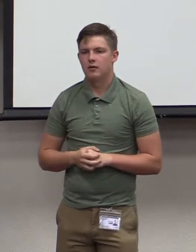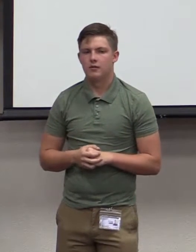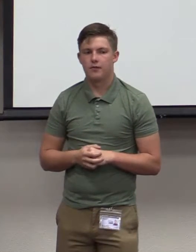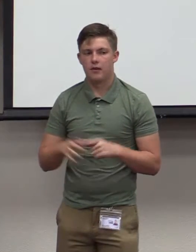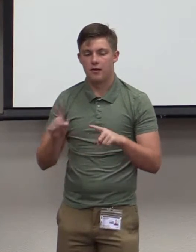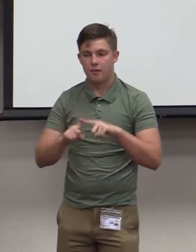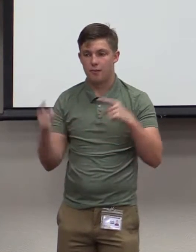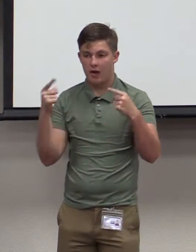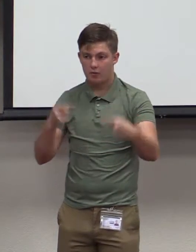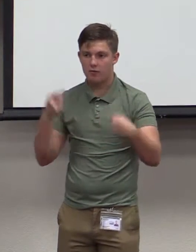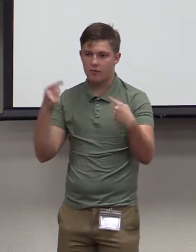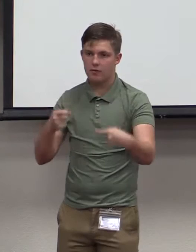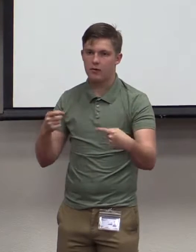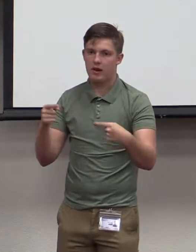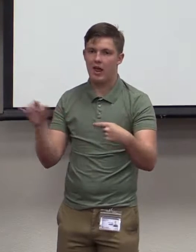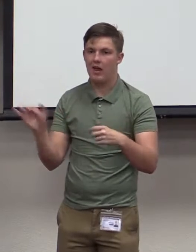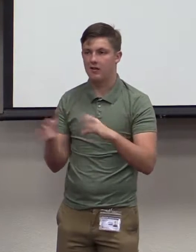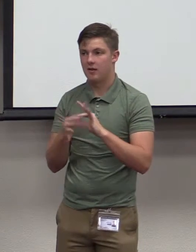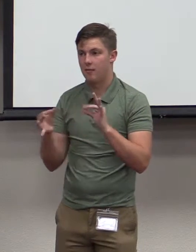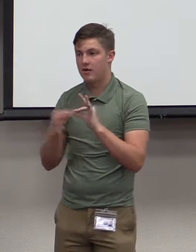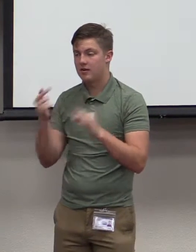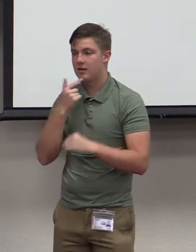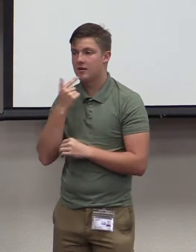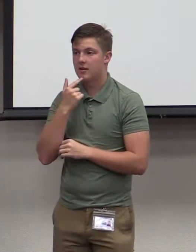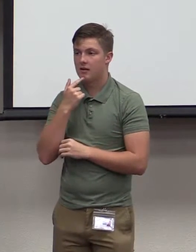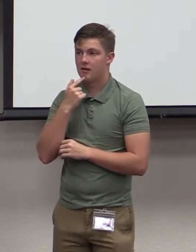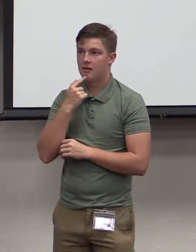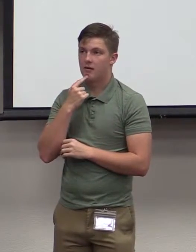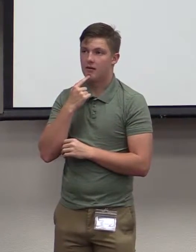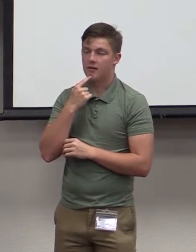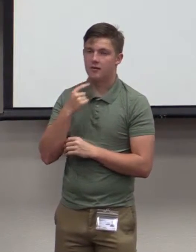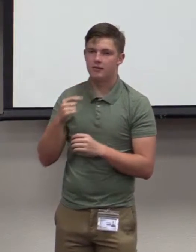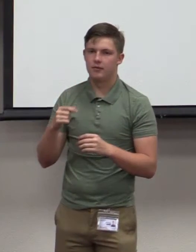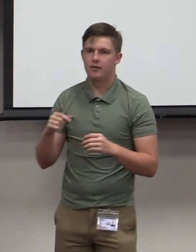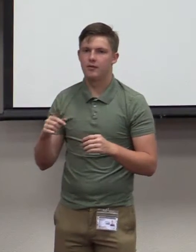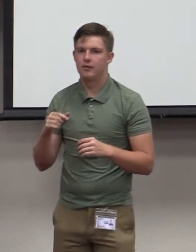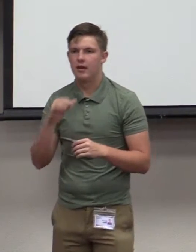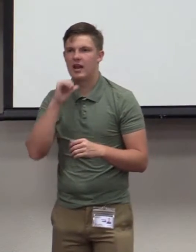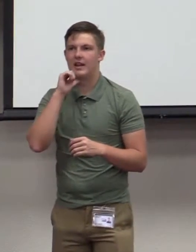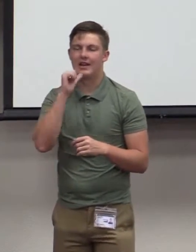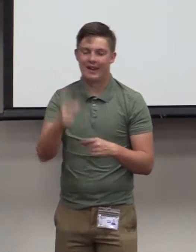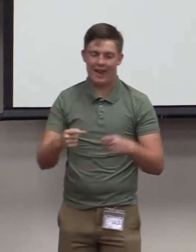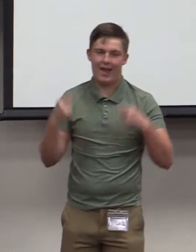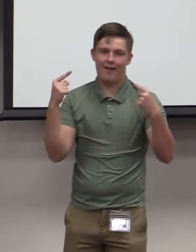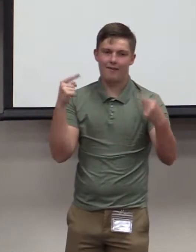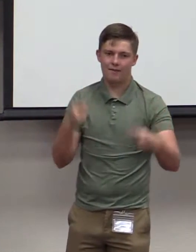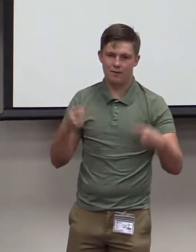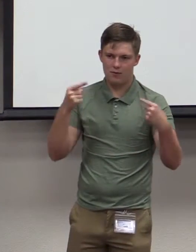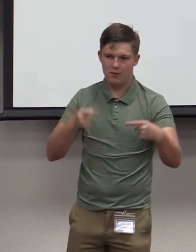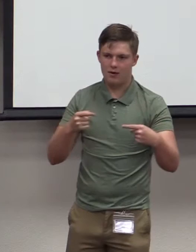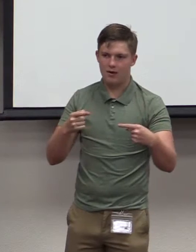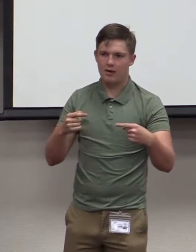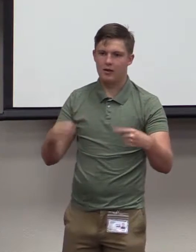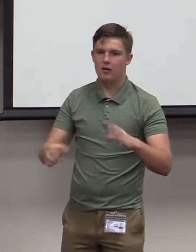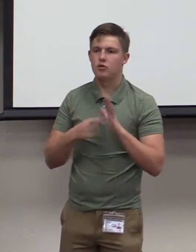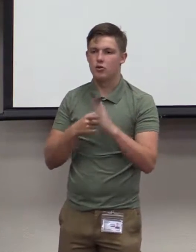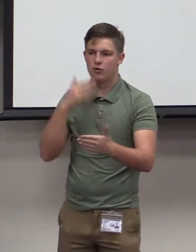But quarreling, as the message says, is the mark of good character. Not quarreling is the mark of good character.